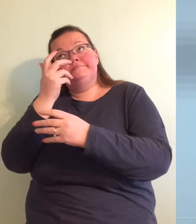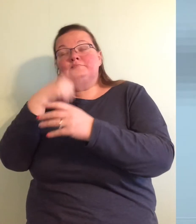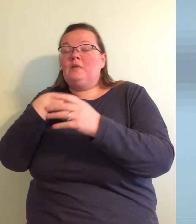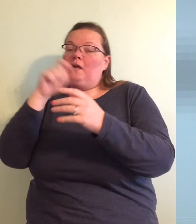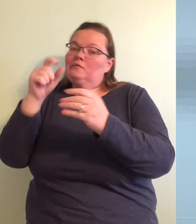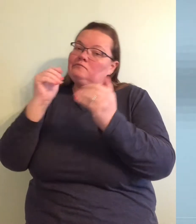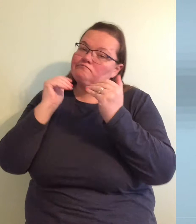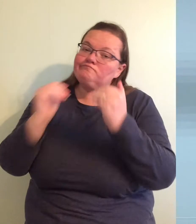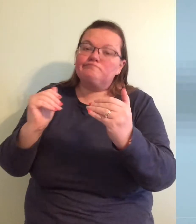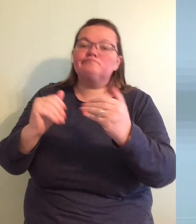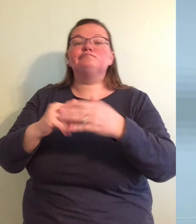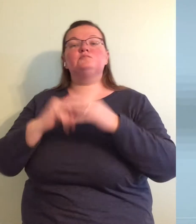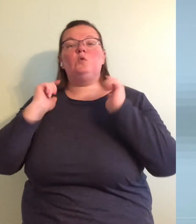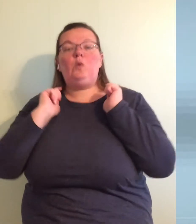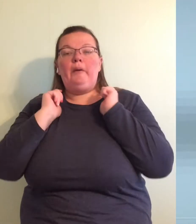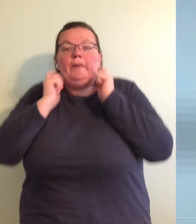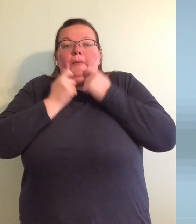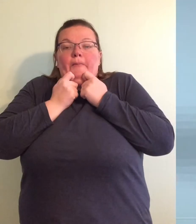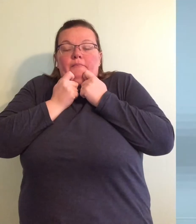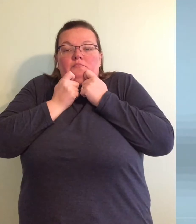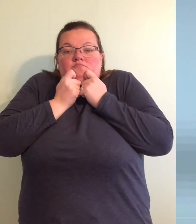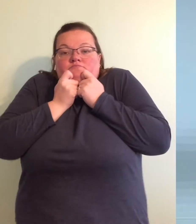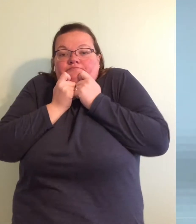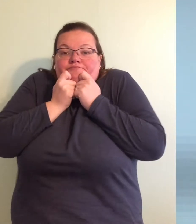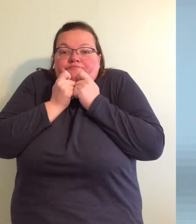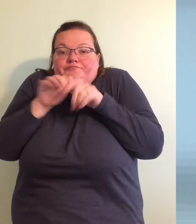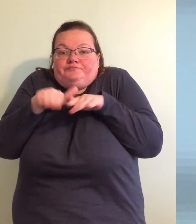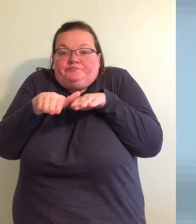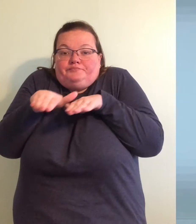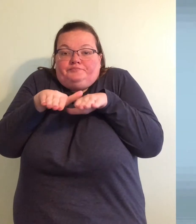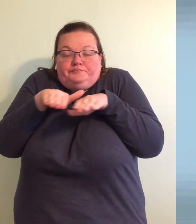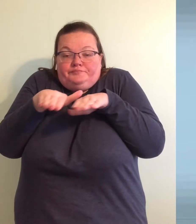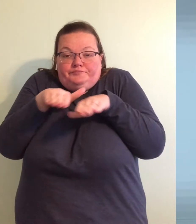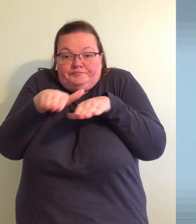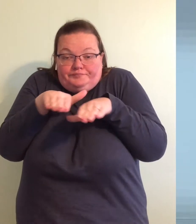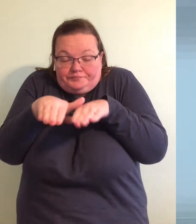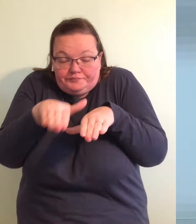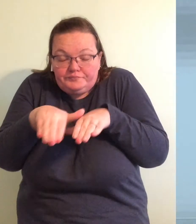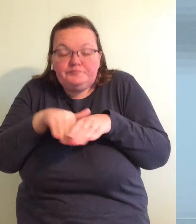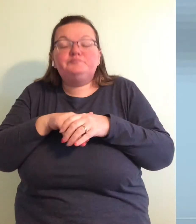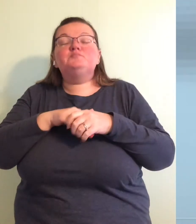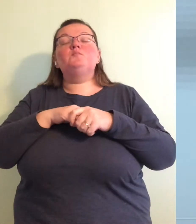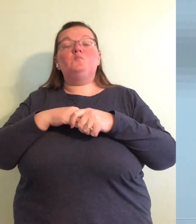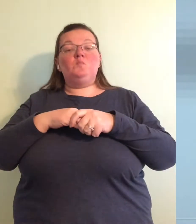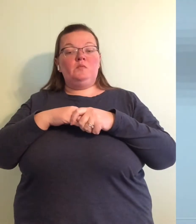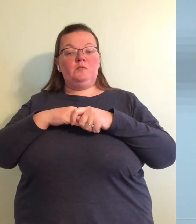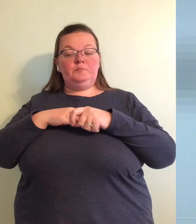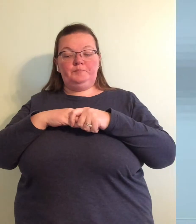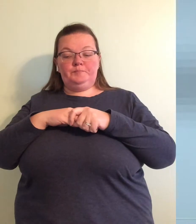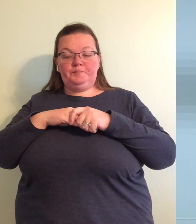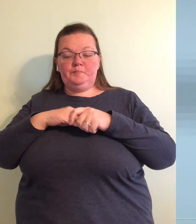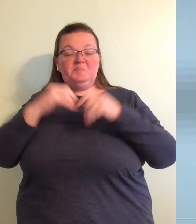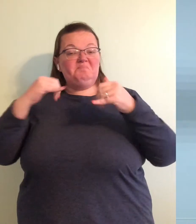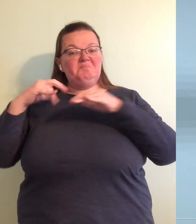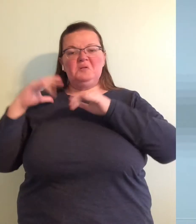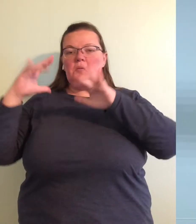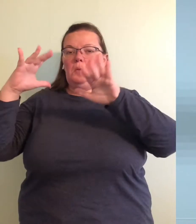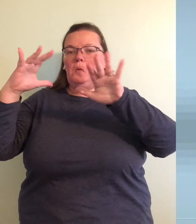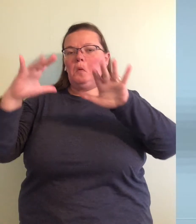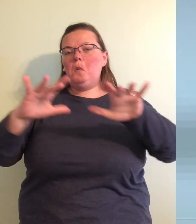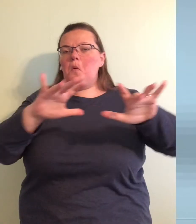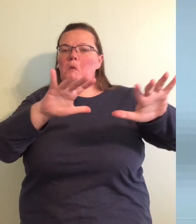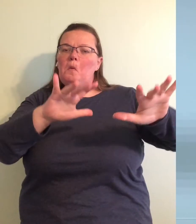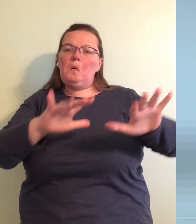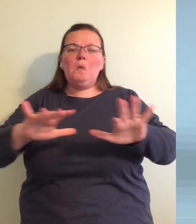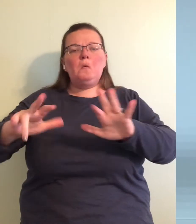of it. So he turned up his collar and shuffled across the top of the dam. Luckily, it wasn't so slippery since the snow had fallen,